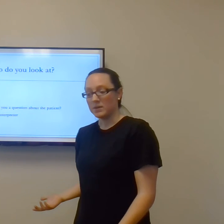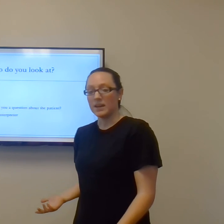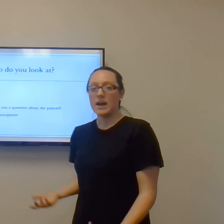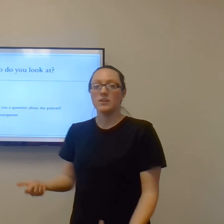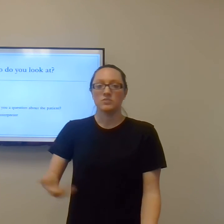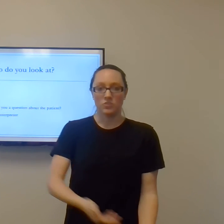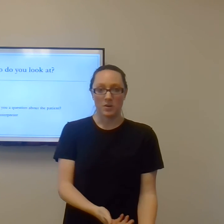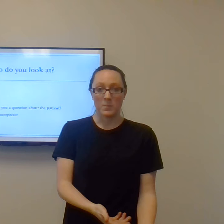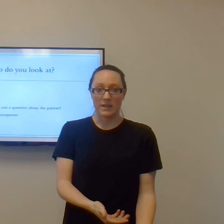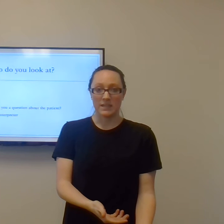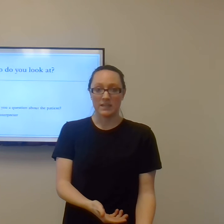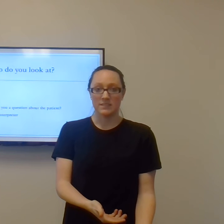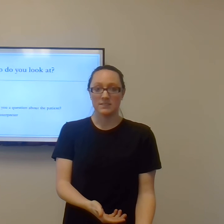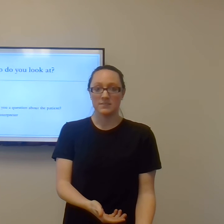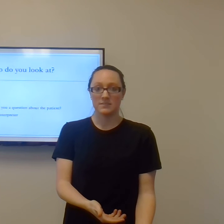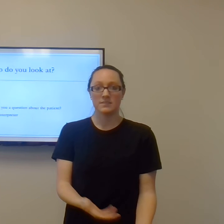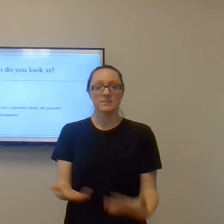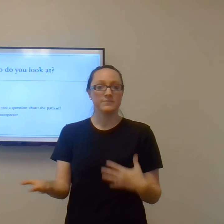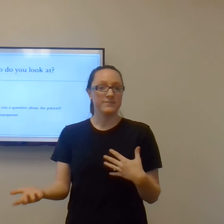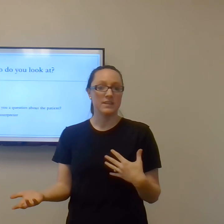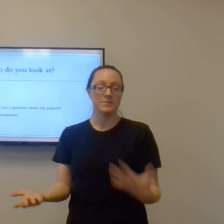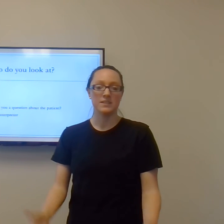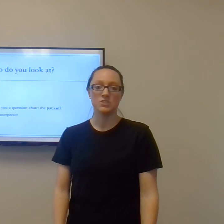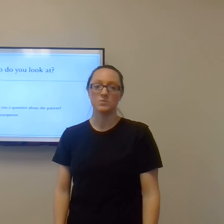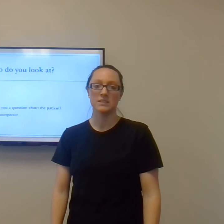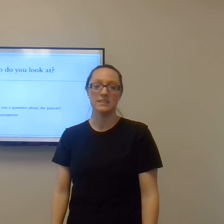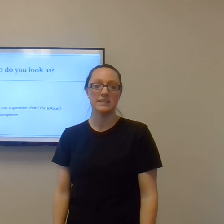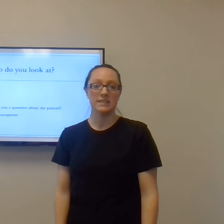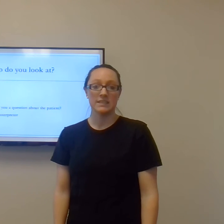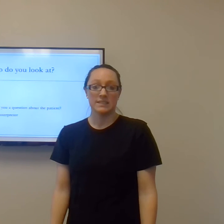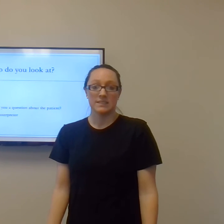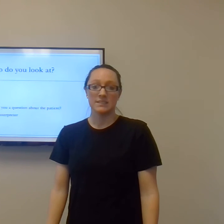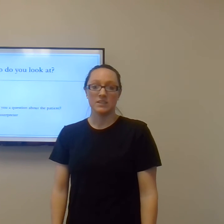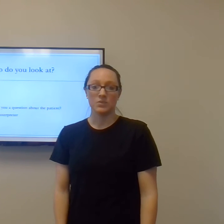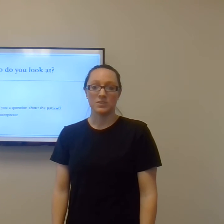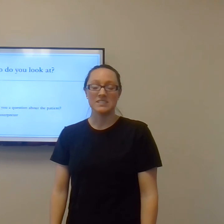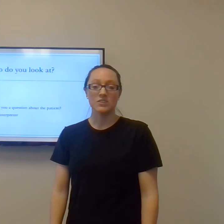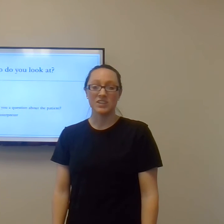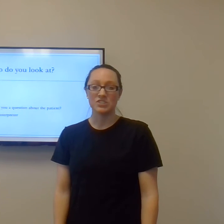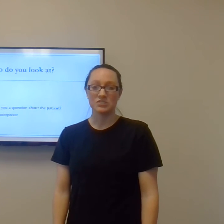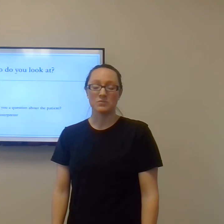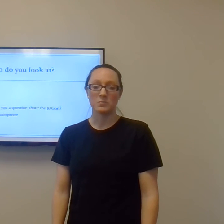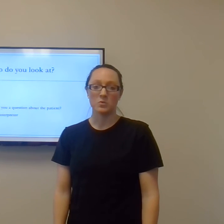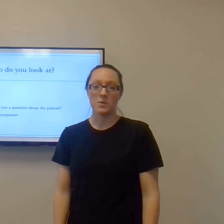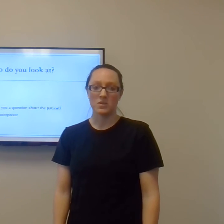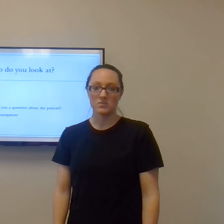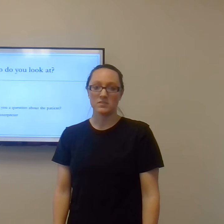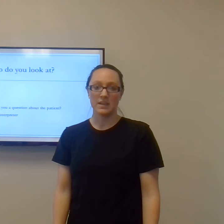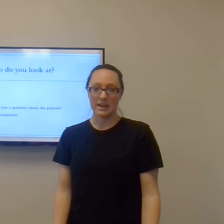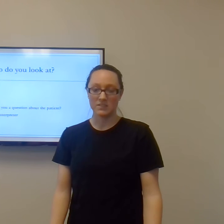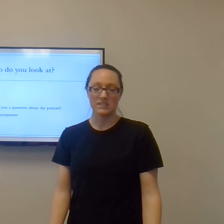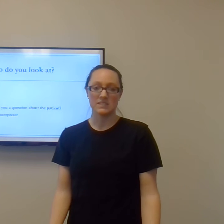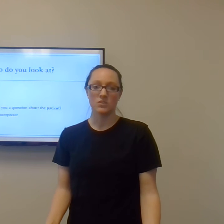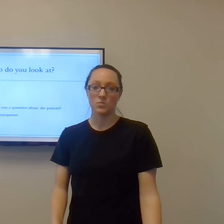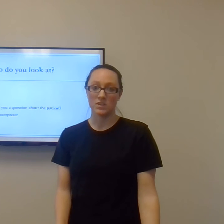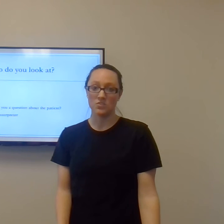get out, you come back in. And it's really, considerations from both parts. They have to consider where you need